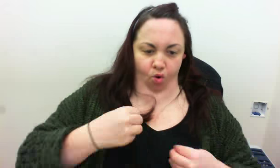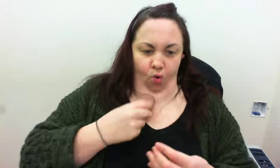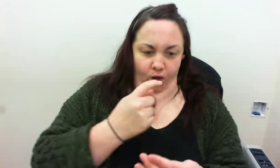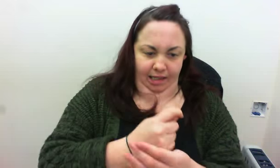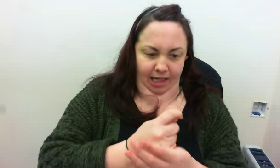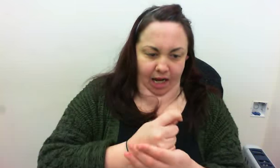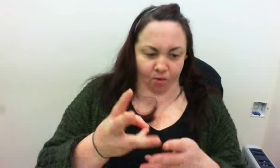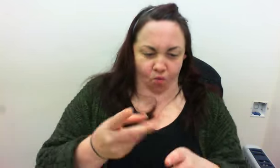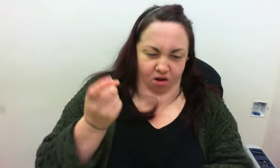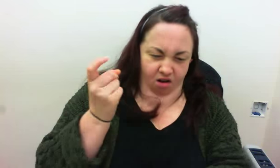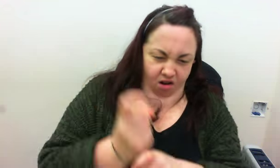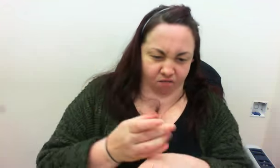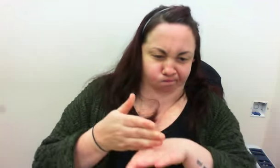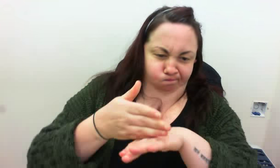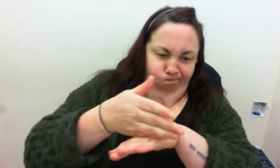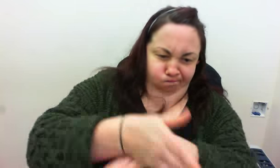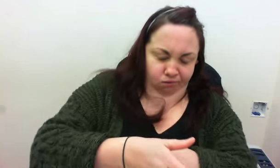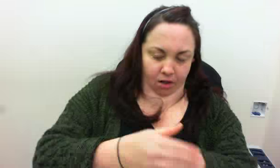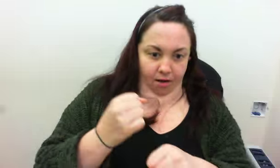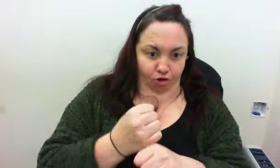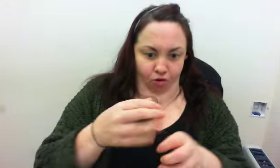really hard, and it's expanding. It's great to see.